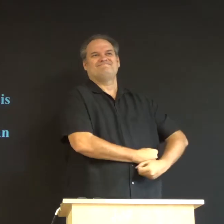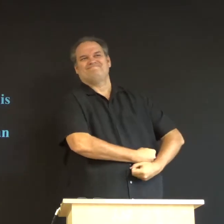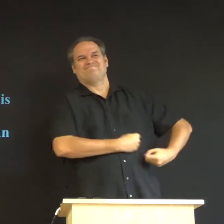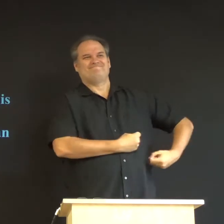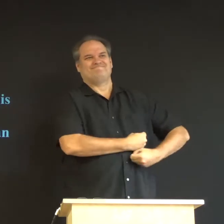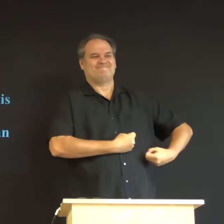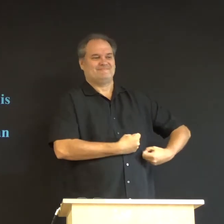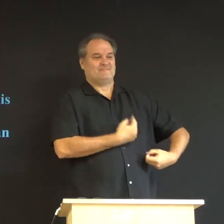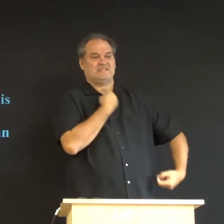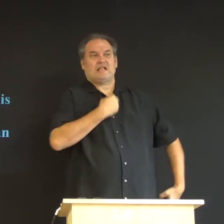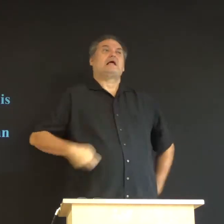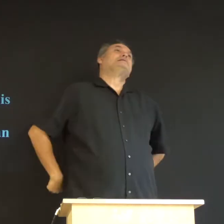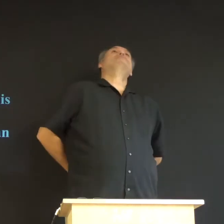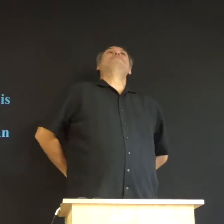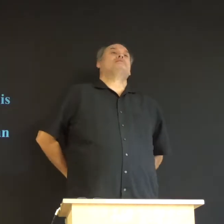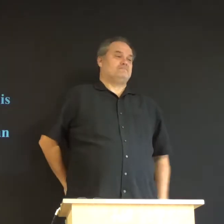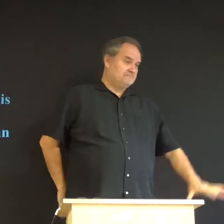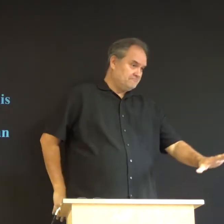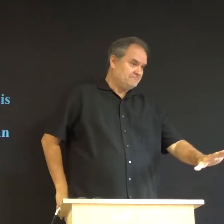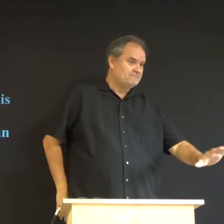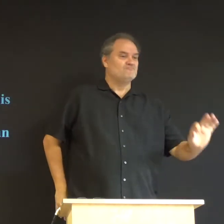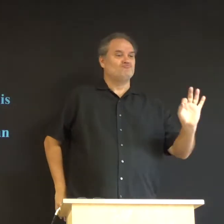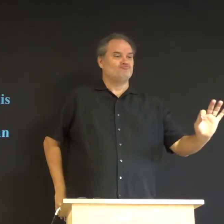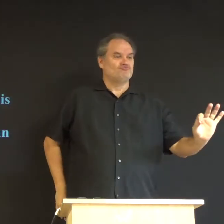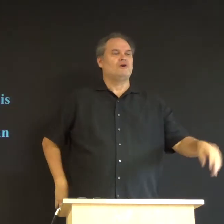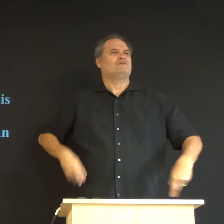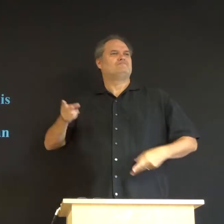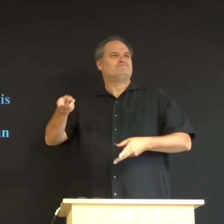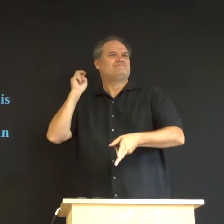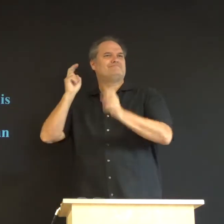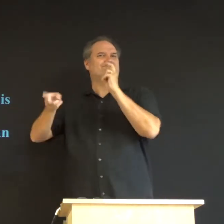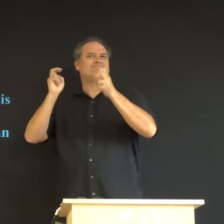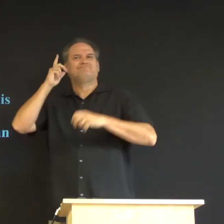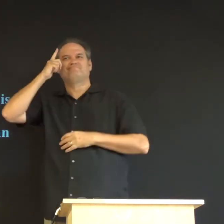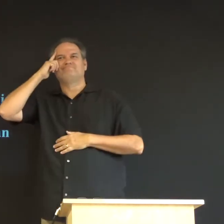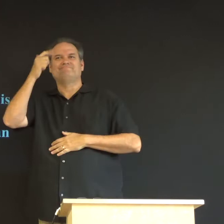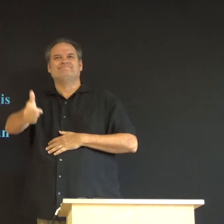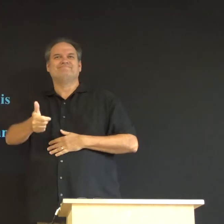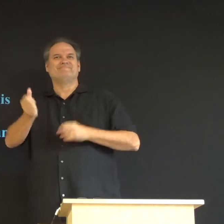out, right? Got time up so they can't do anything to me. Then I can steal from them.